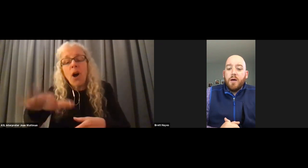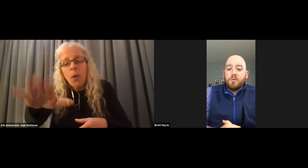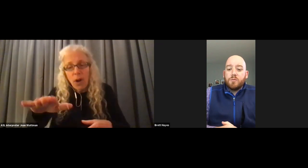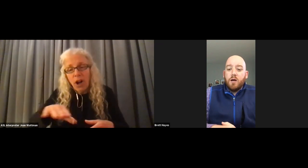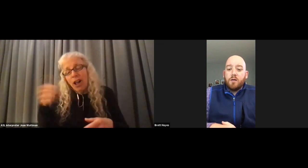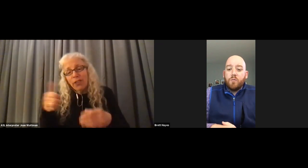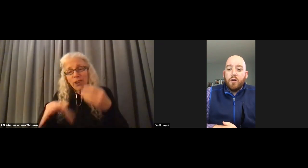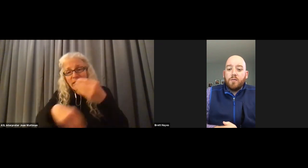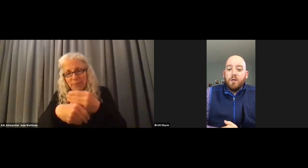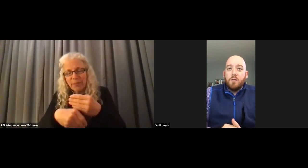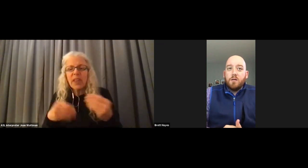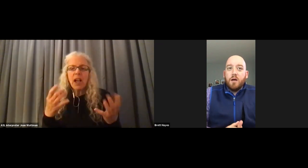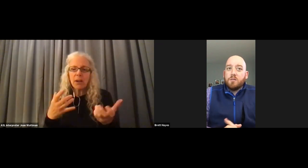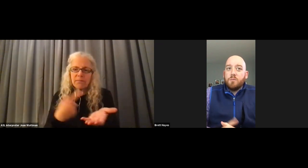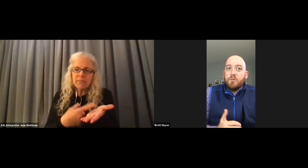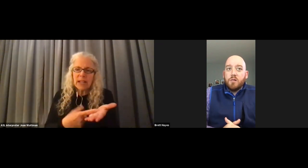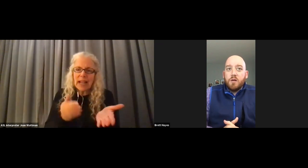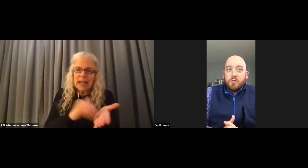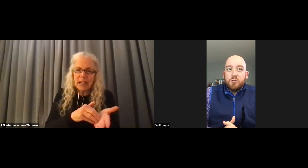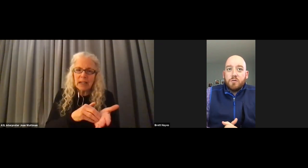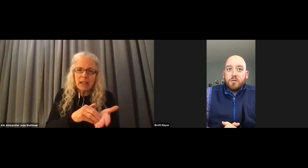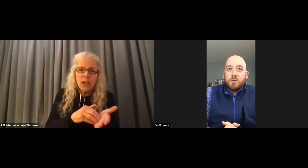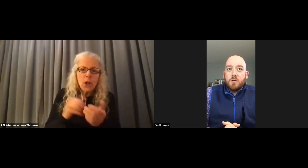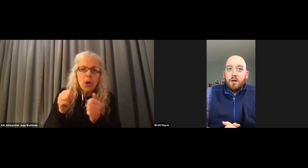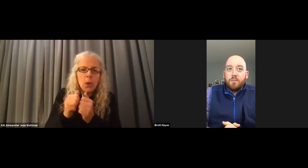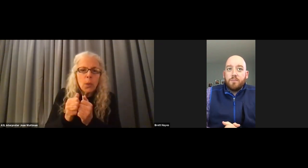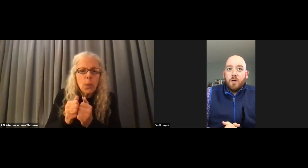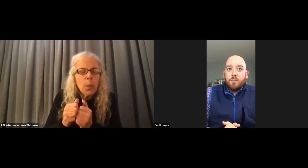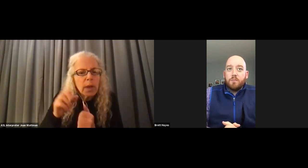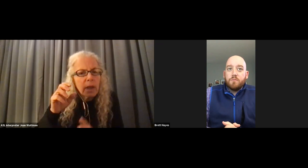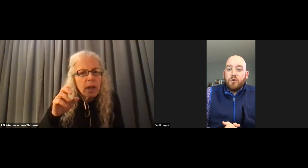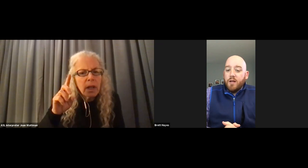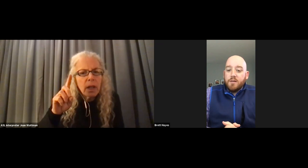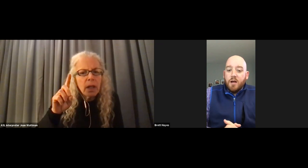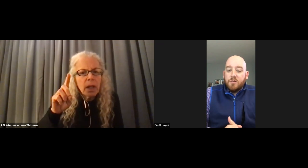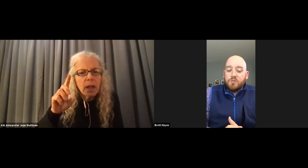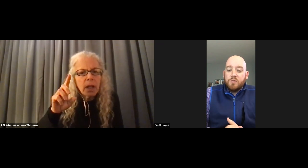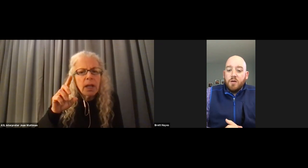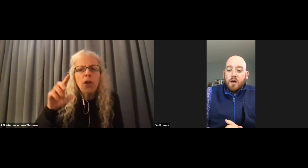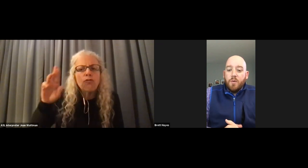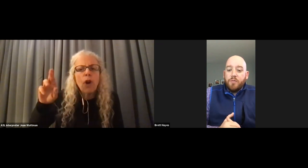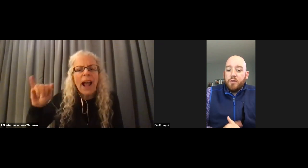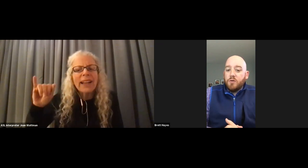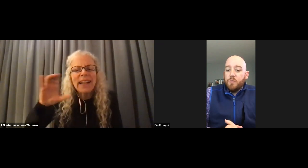back to talking with Dr. Marie Lynch from Rhode Island College about the